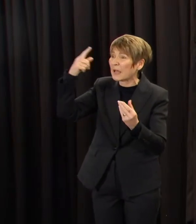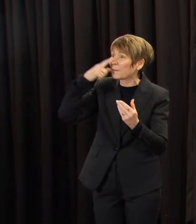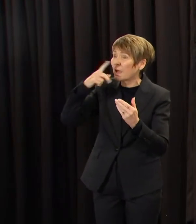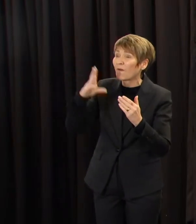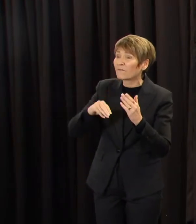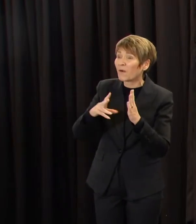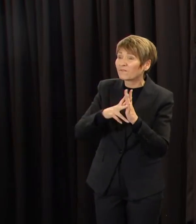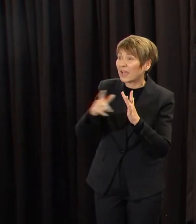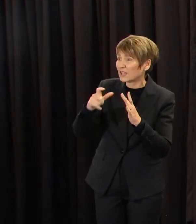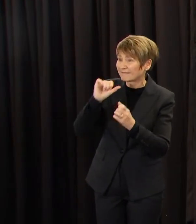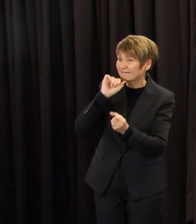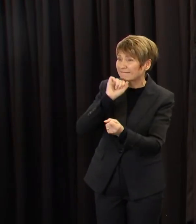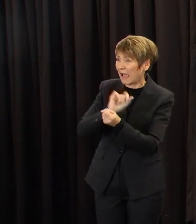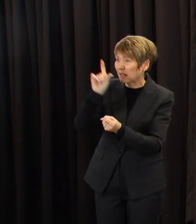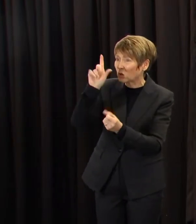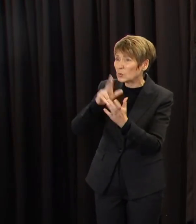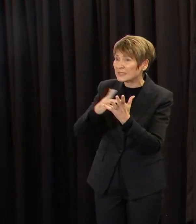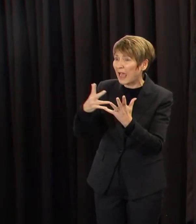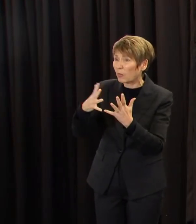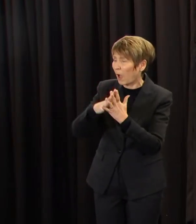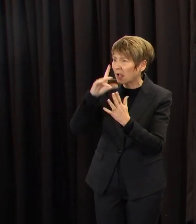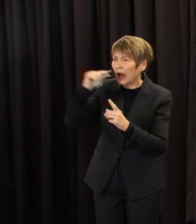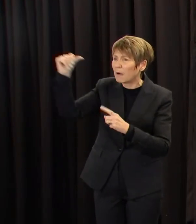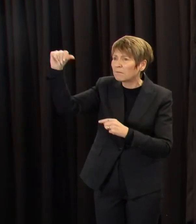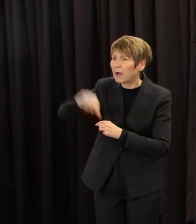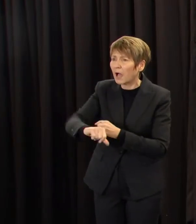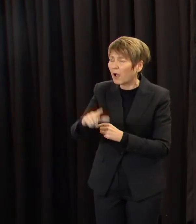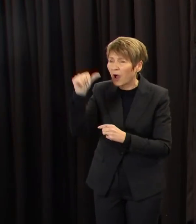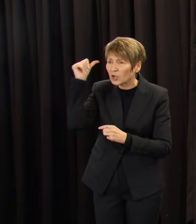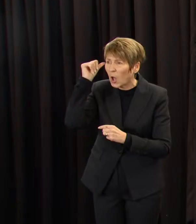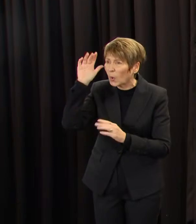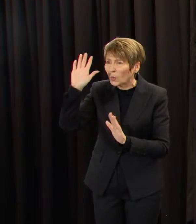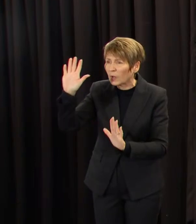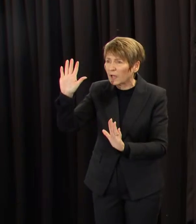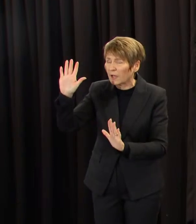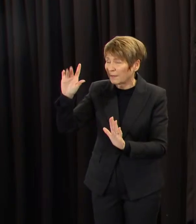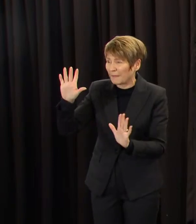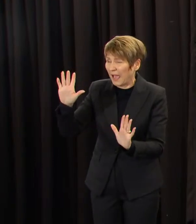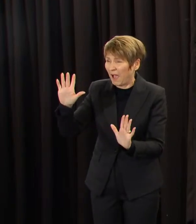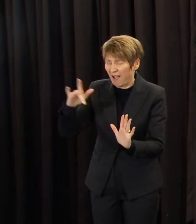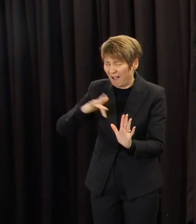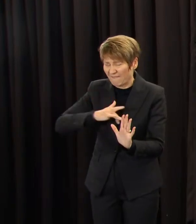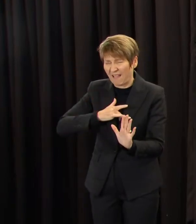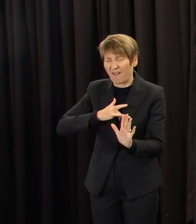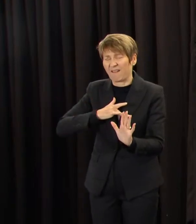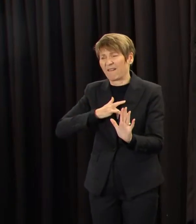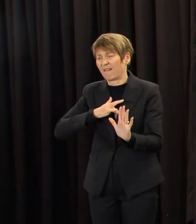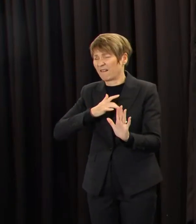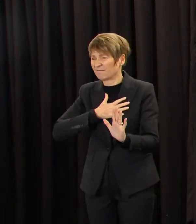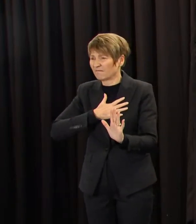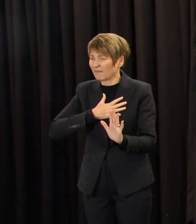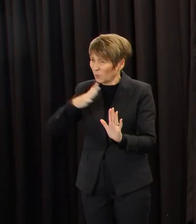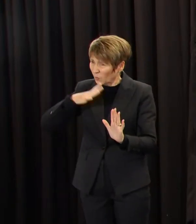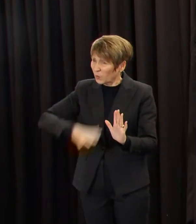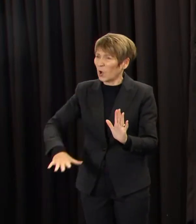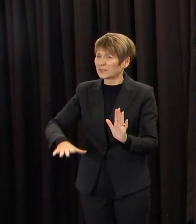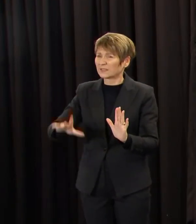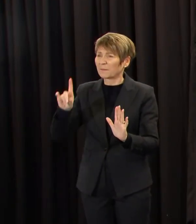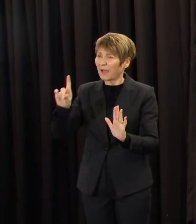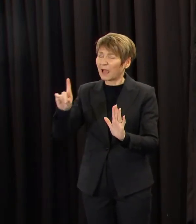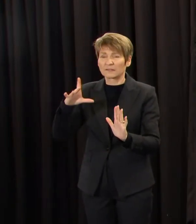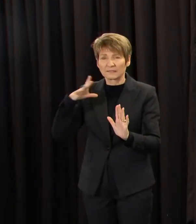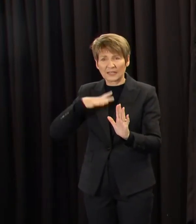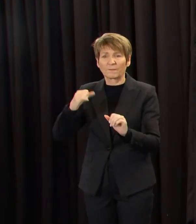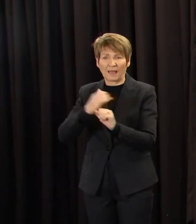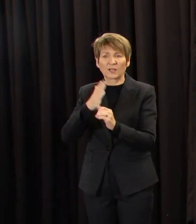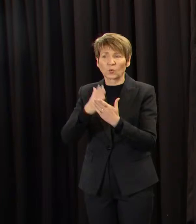home. That's what I'm working towards, and that's what's top all the way through to the bottom of my list. That's what's most